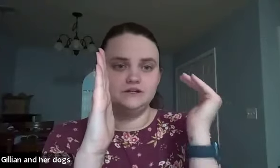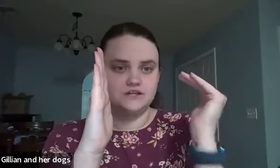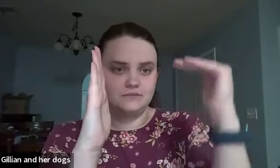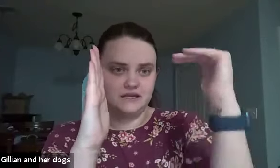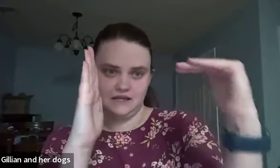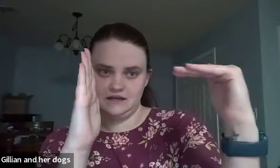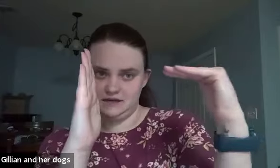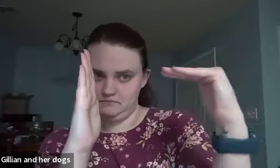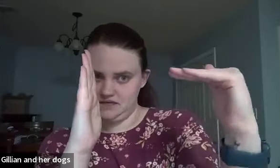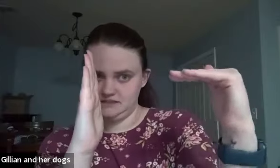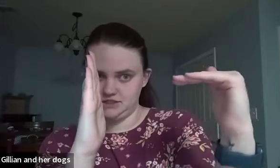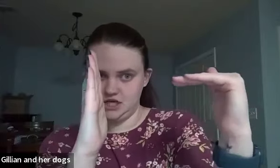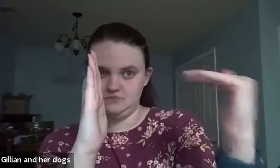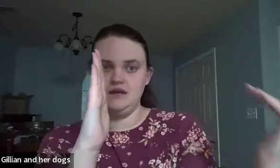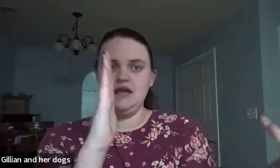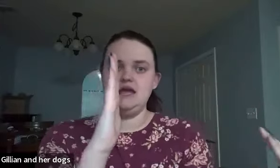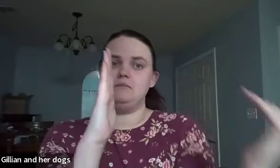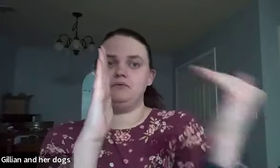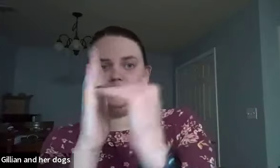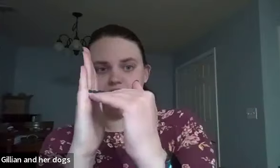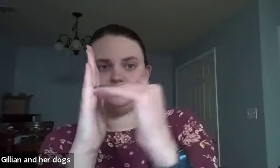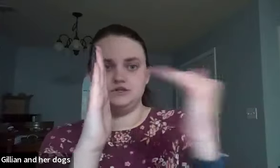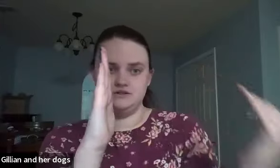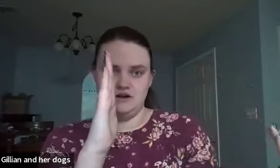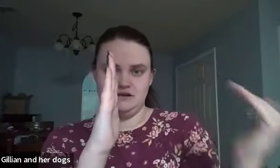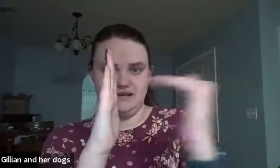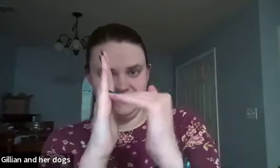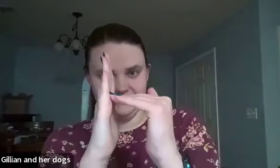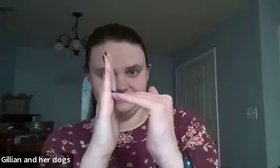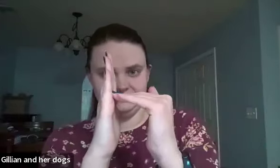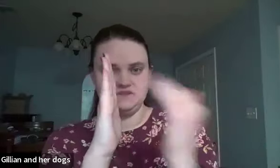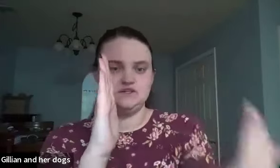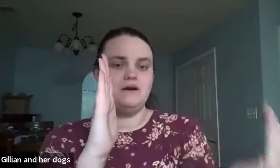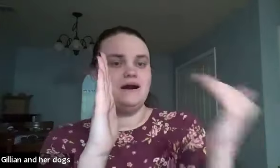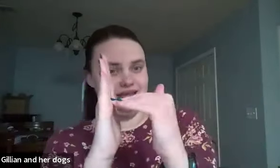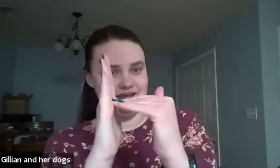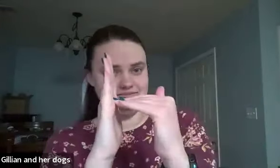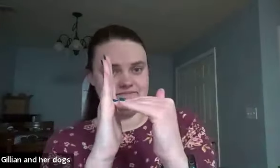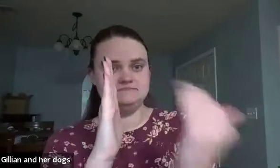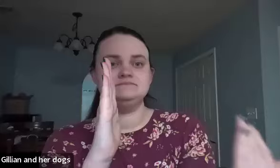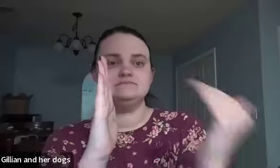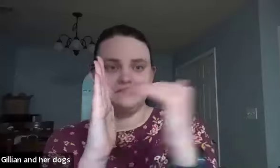your dominant hand at a bent shape and bring it towards your non-dominant hand. So again.